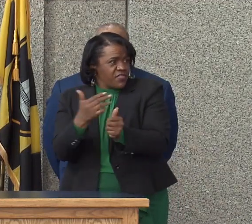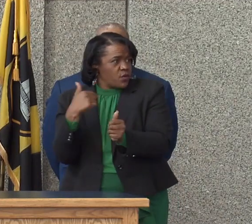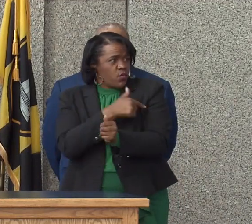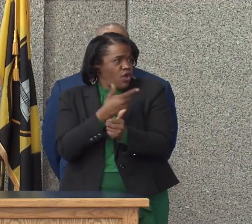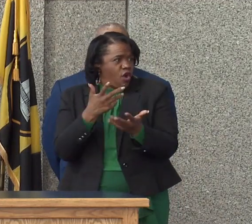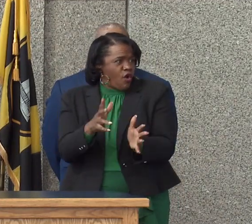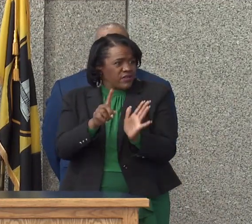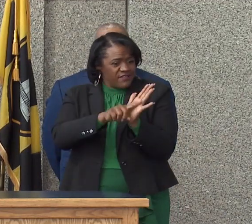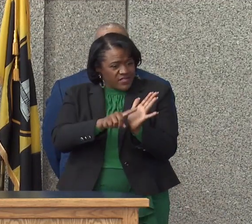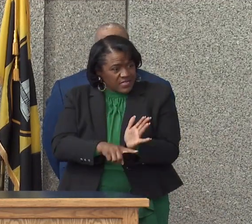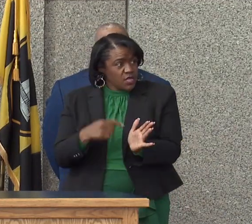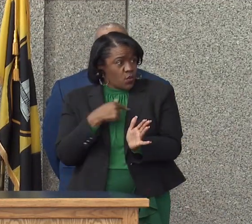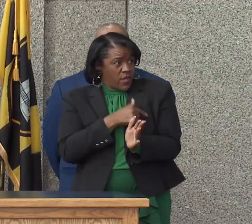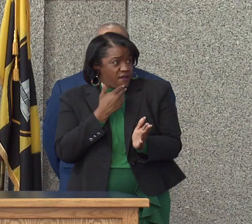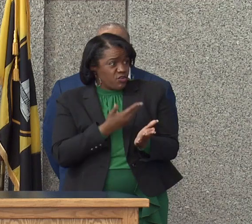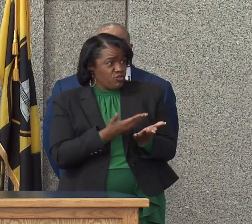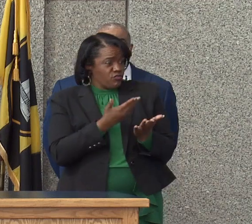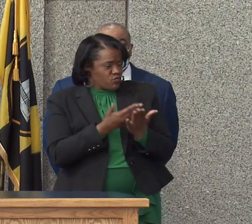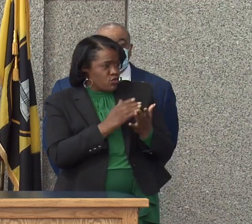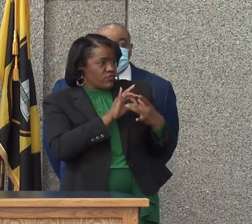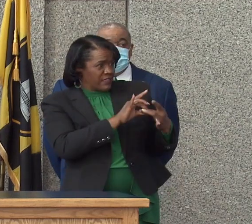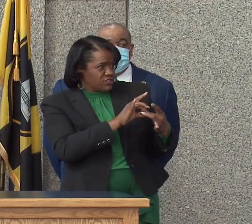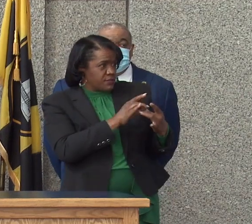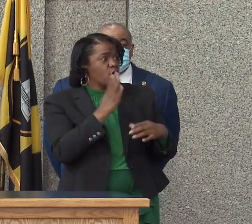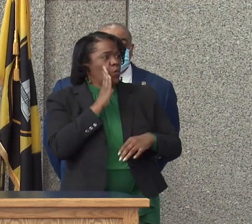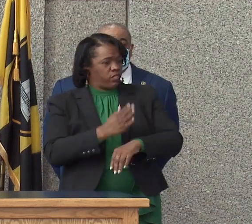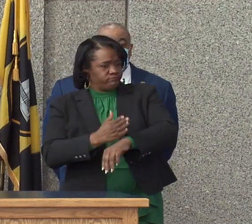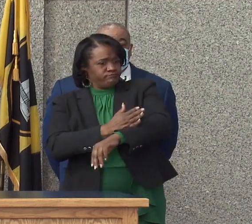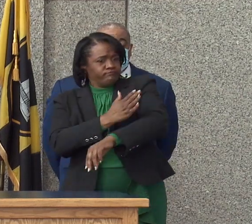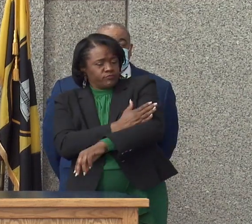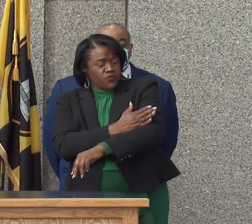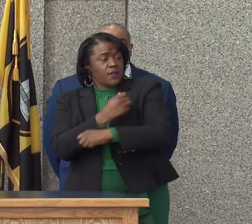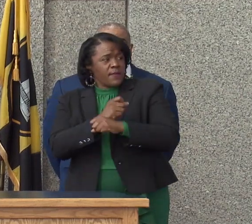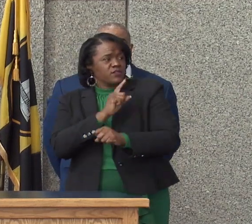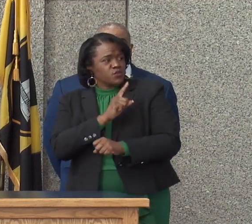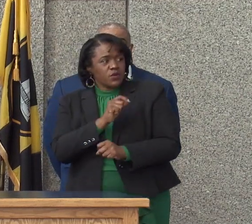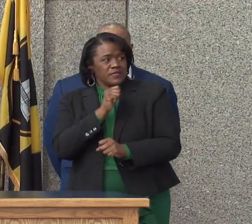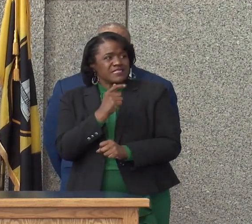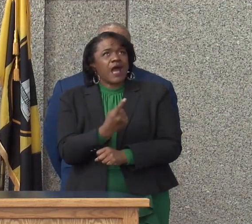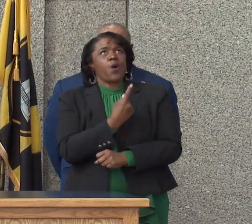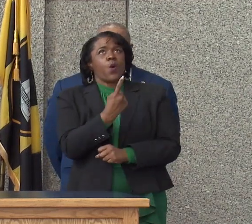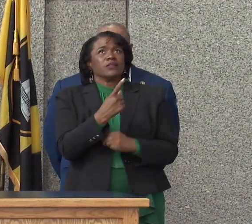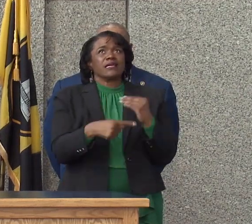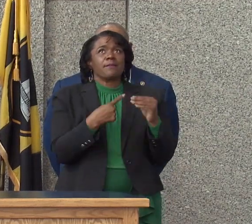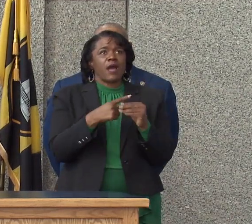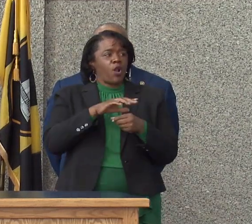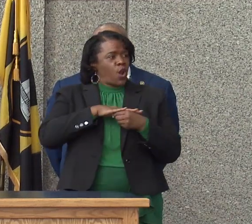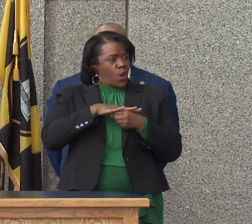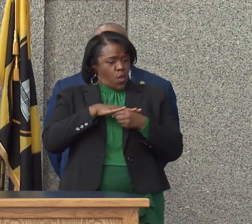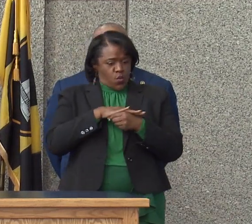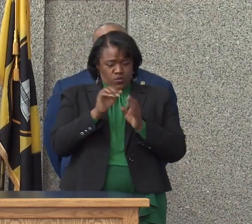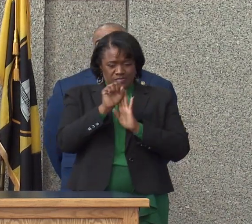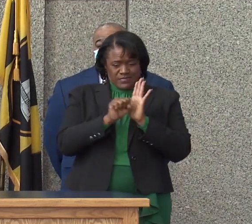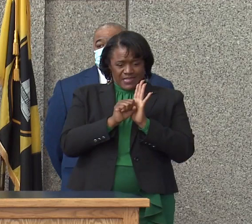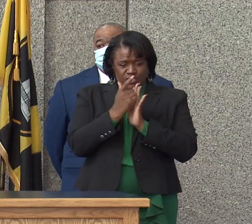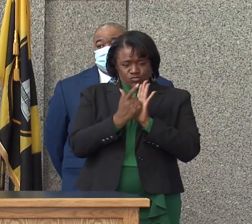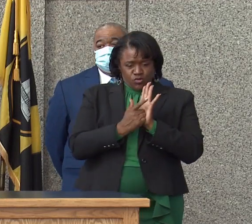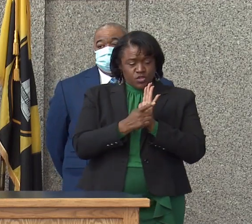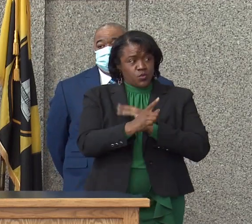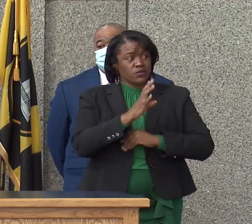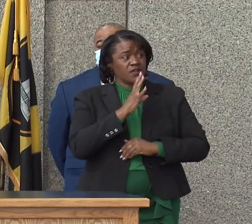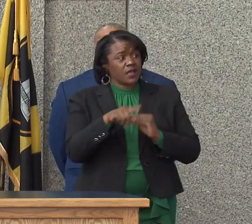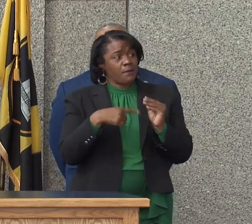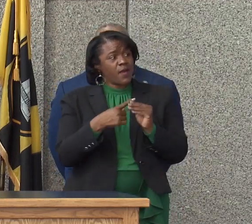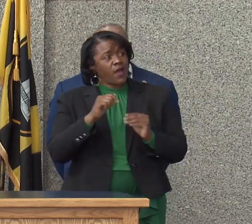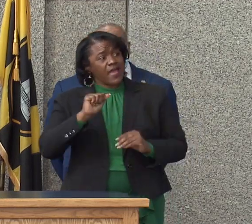cases. We have a good relationship. We're going to continue to improve that to make sure. But it's not just about our local state's attorney, because you're talking about